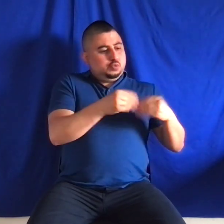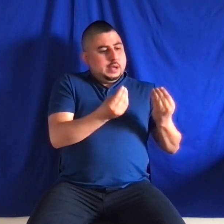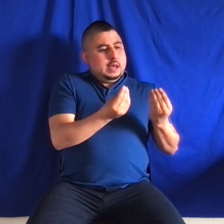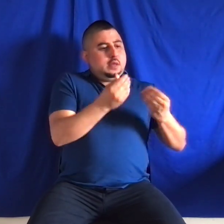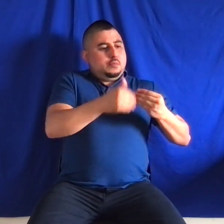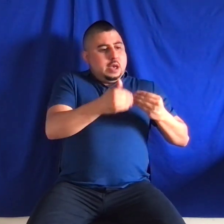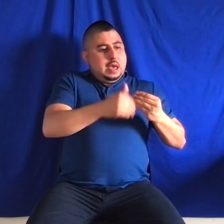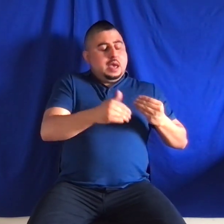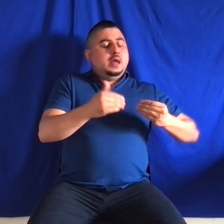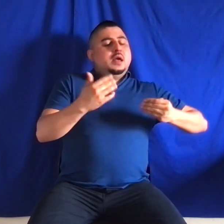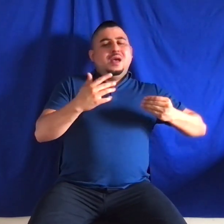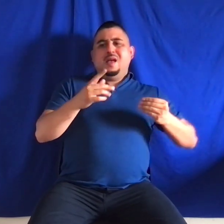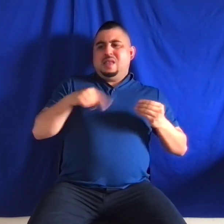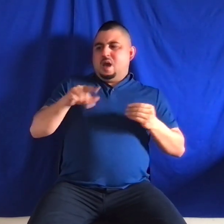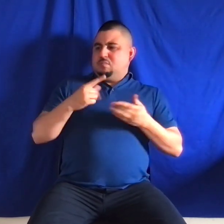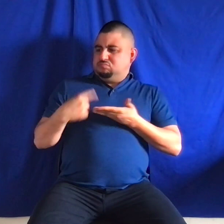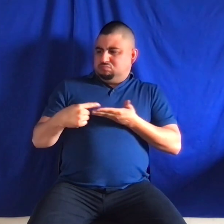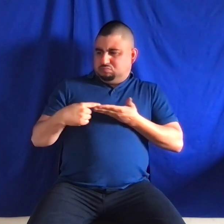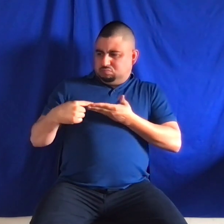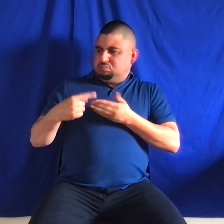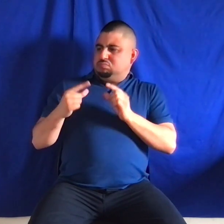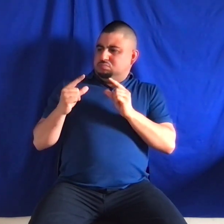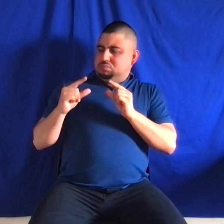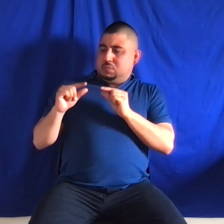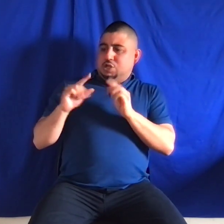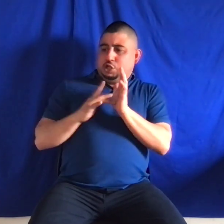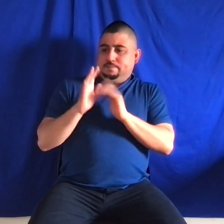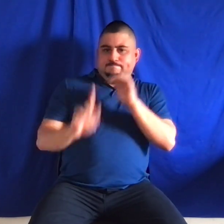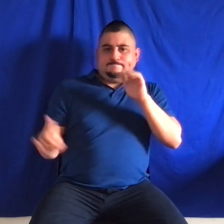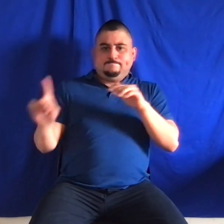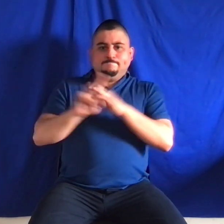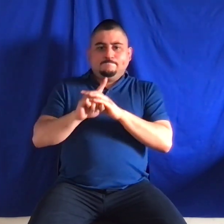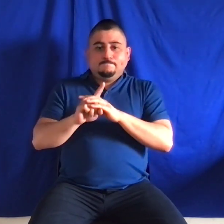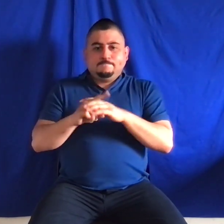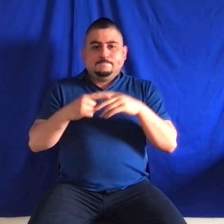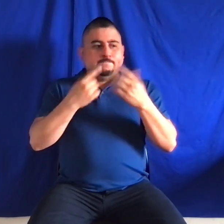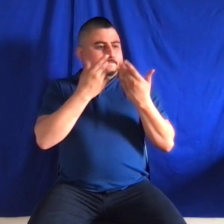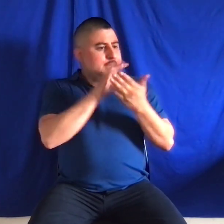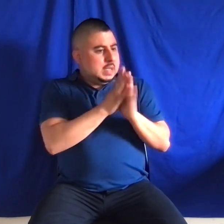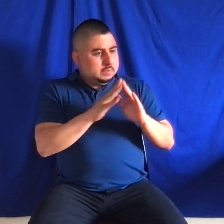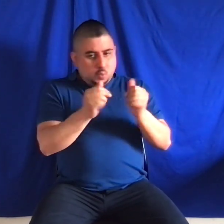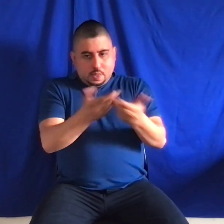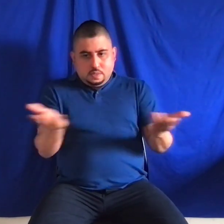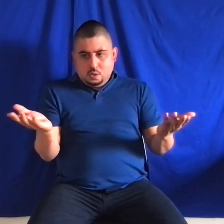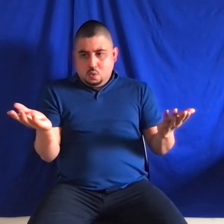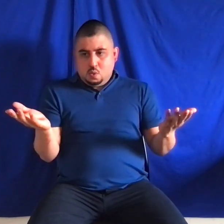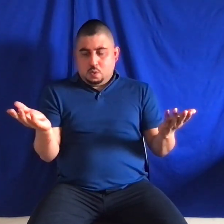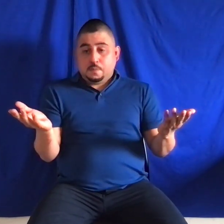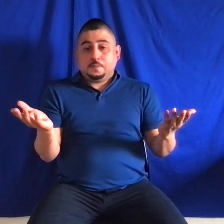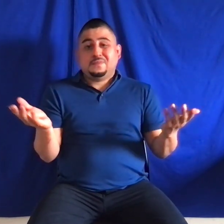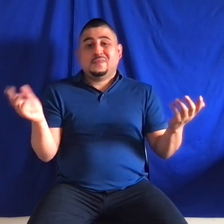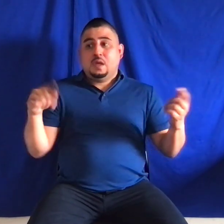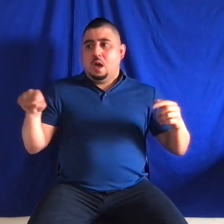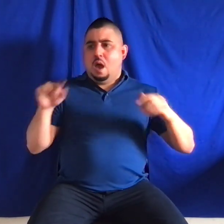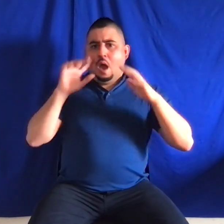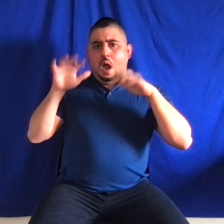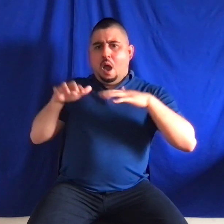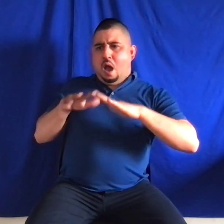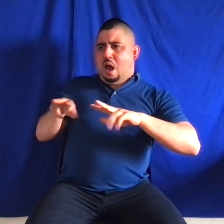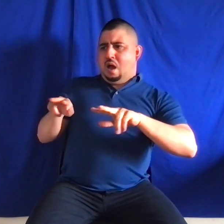still speaking about this, he stood in their midst and said to them, Peace be with you. But they were startled and terrified,